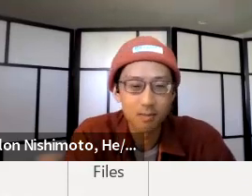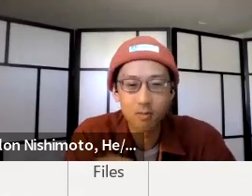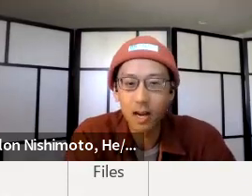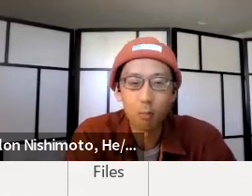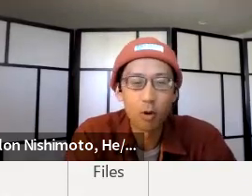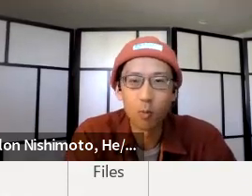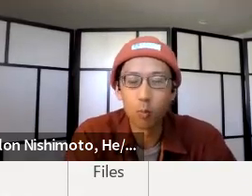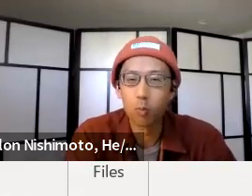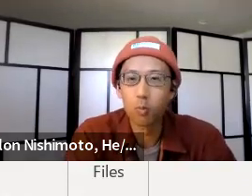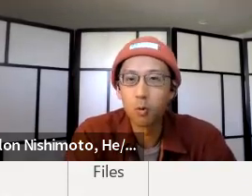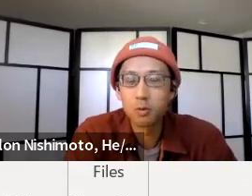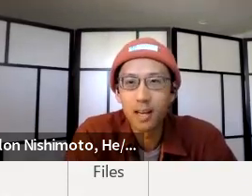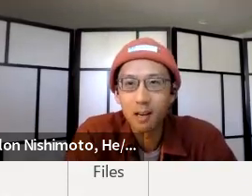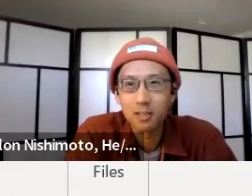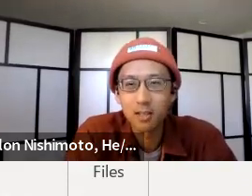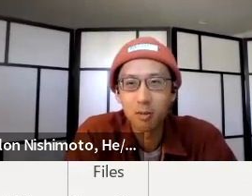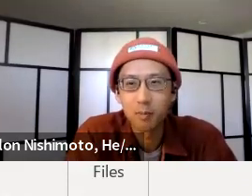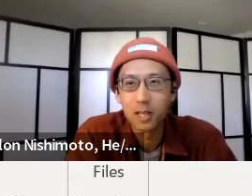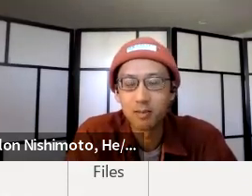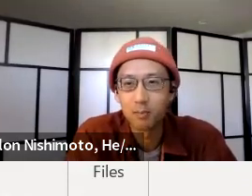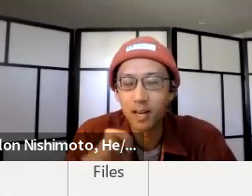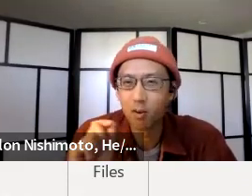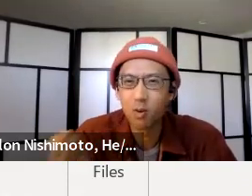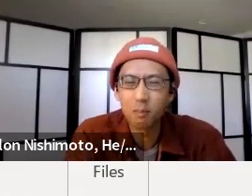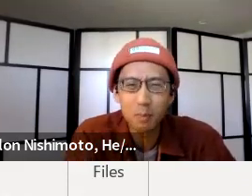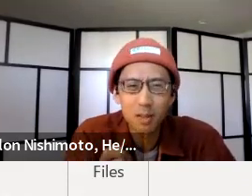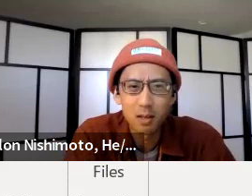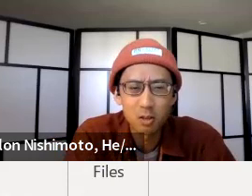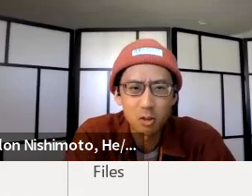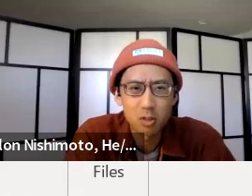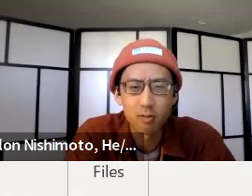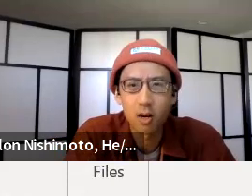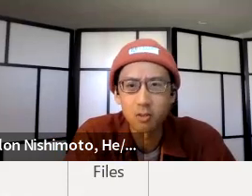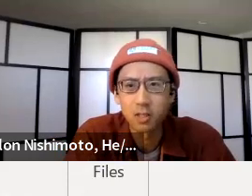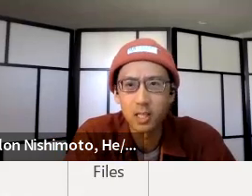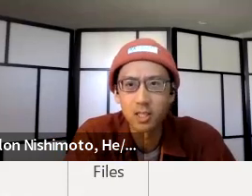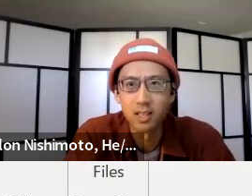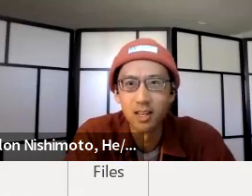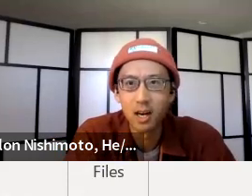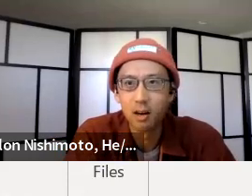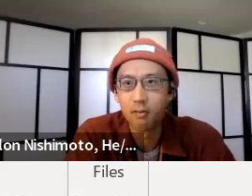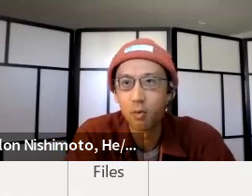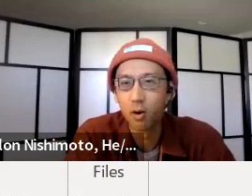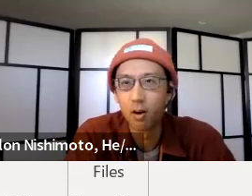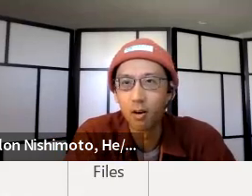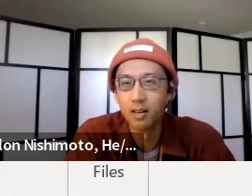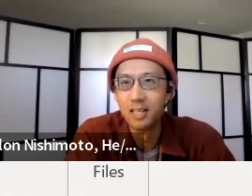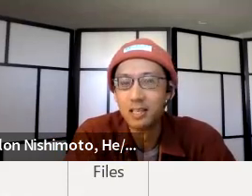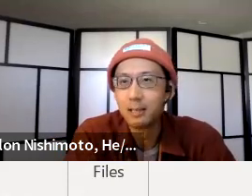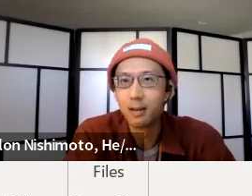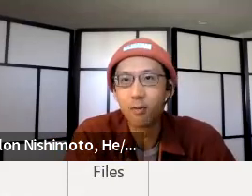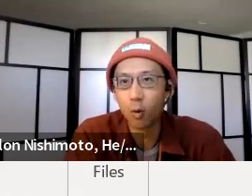I'm wondering how is that determination met, or maybe the use of consultation